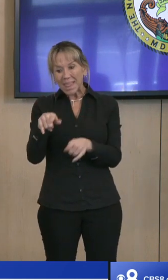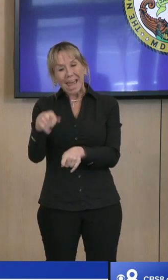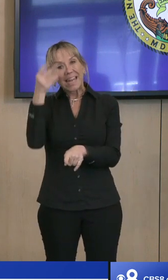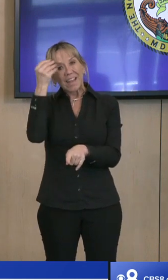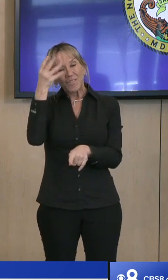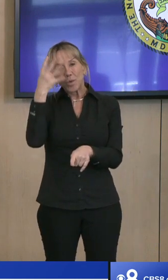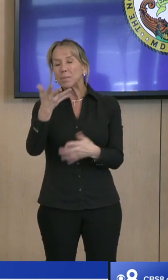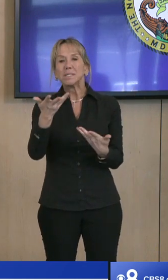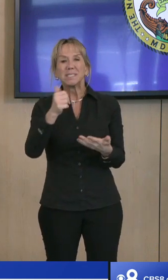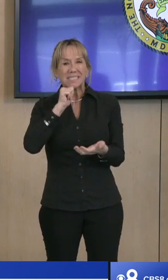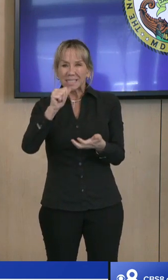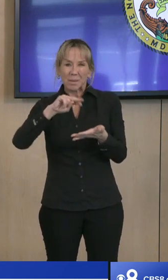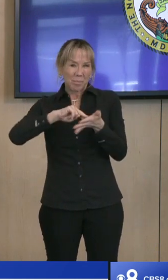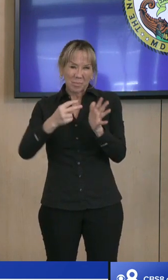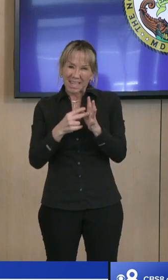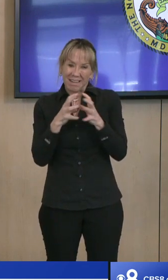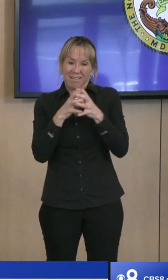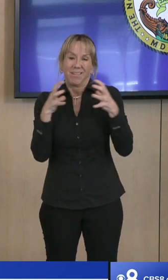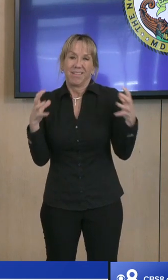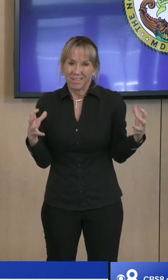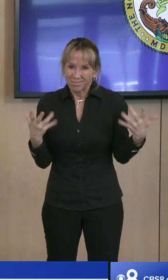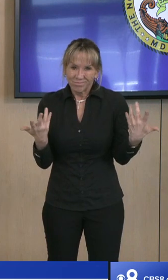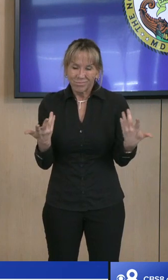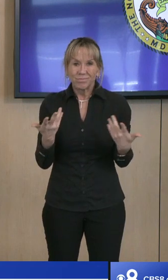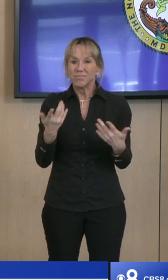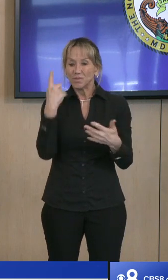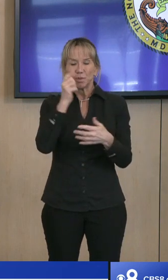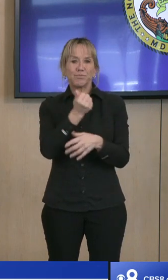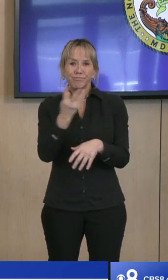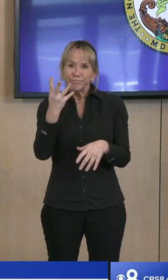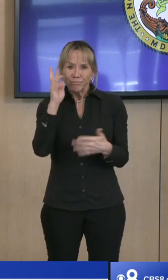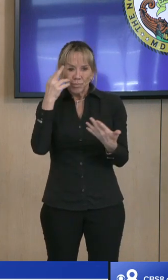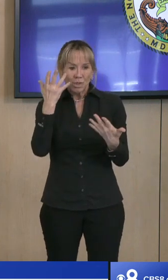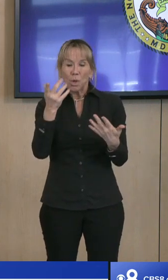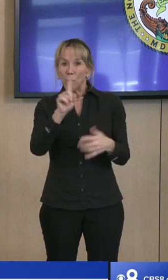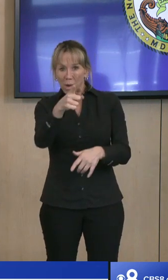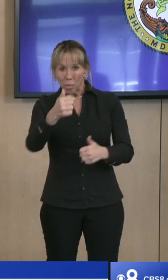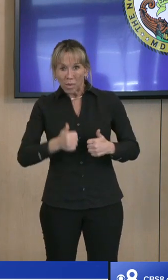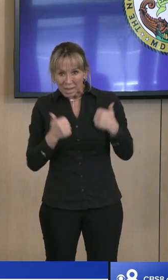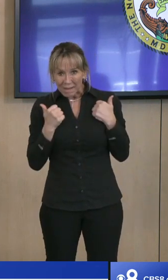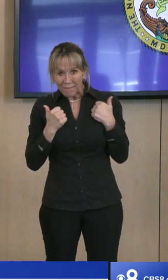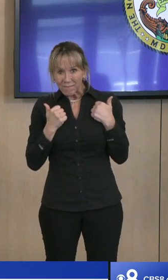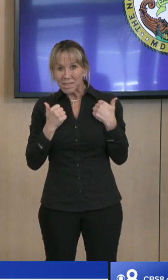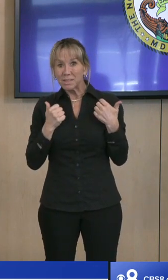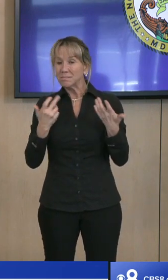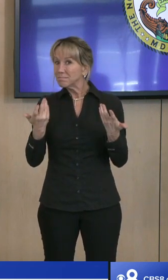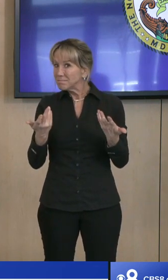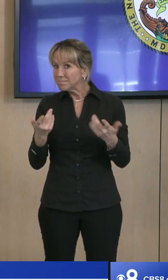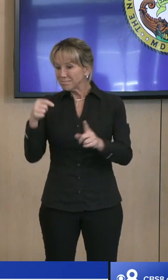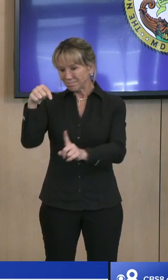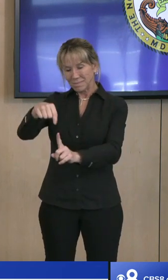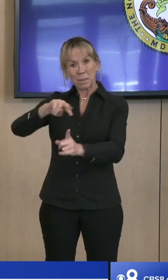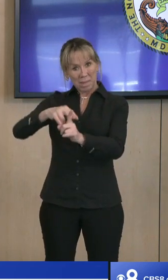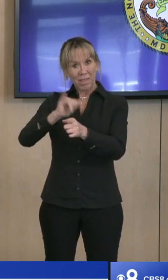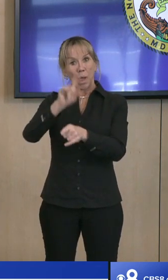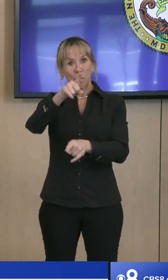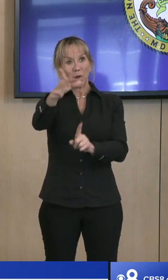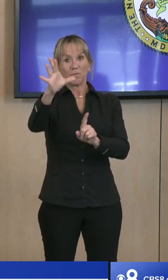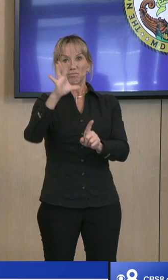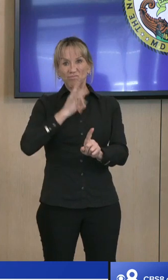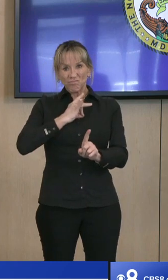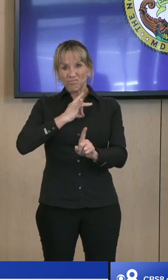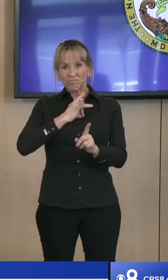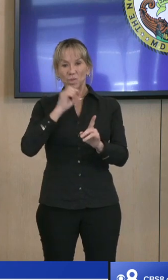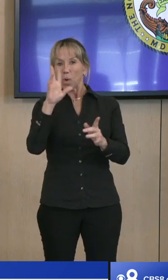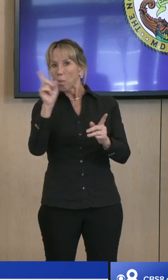is not terribly meaningful. For several reasons. One, just where somebody lives doesn't mean that's where they were infected or in fact